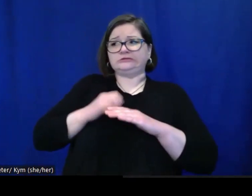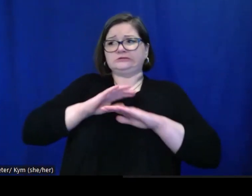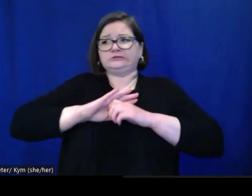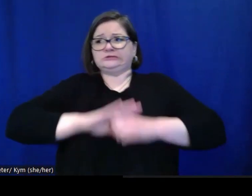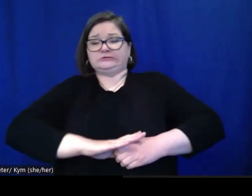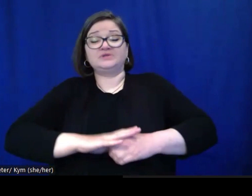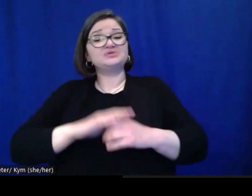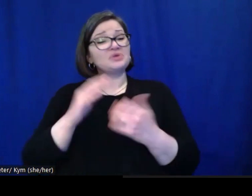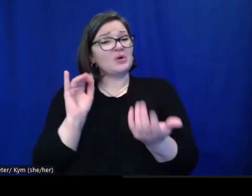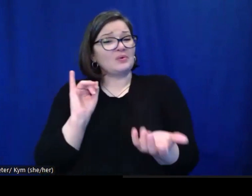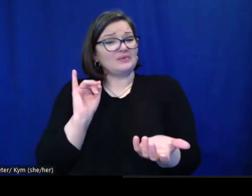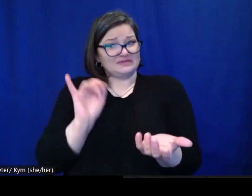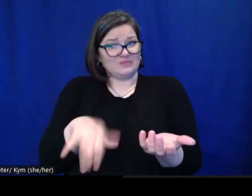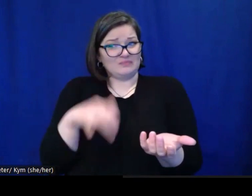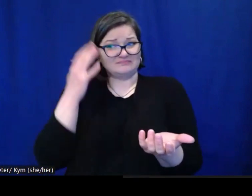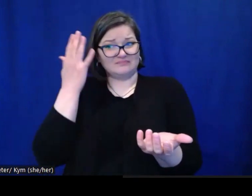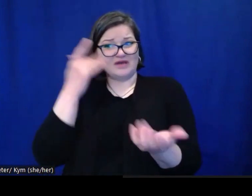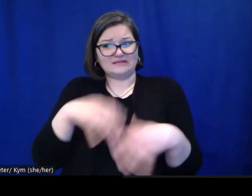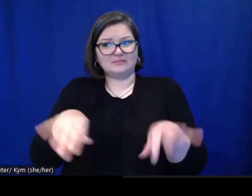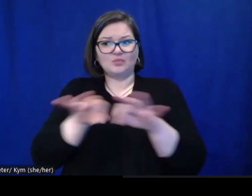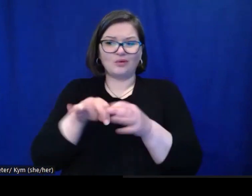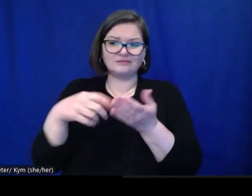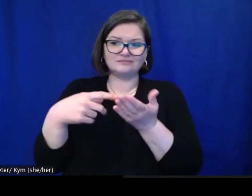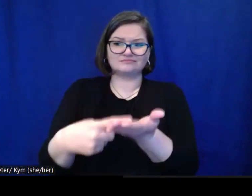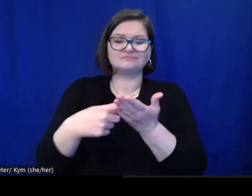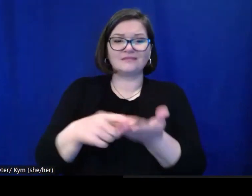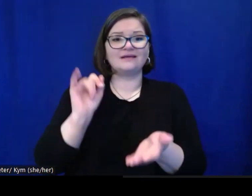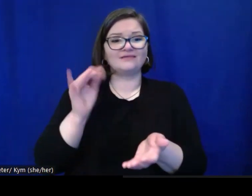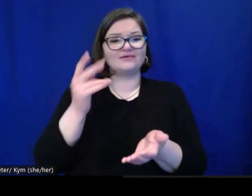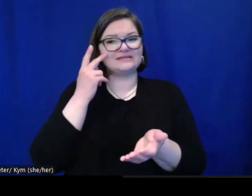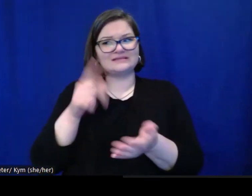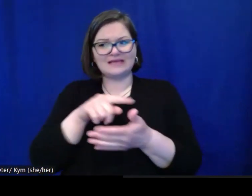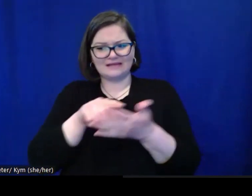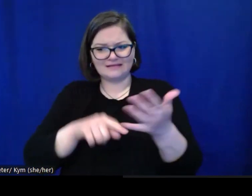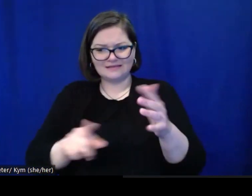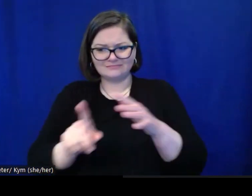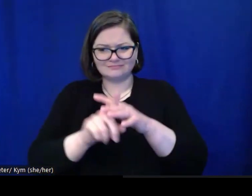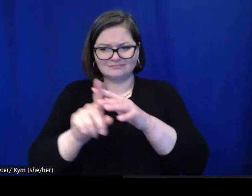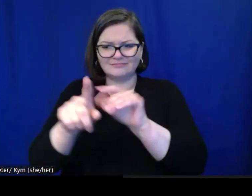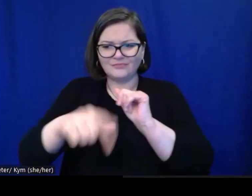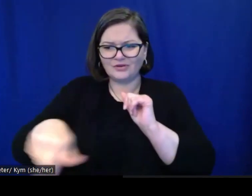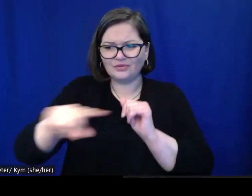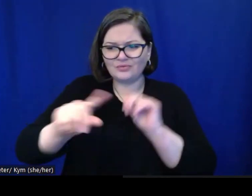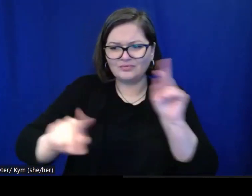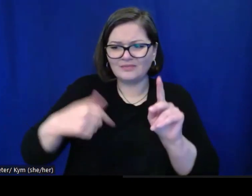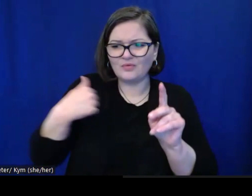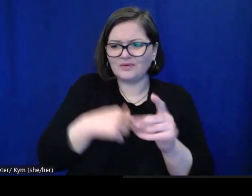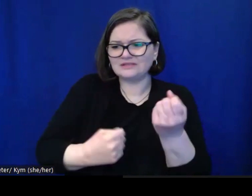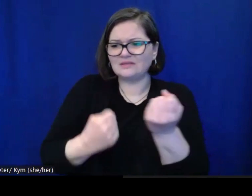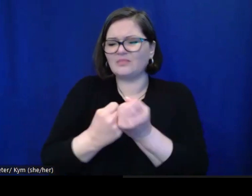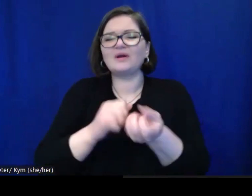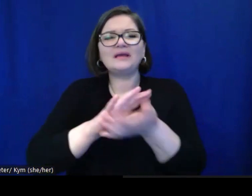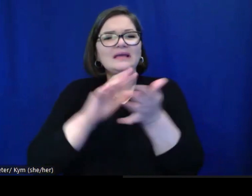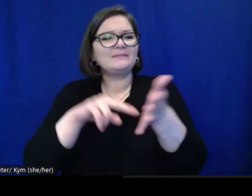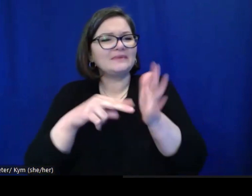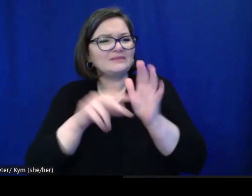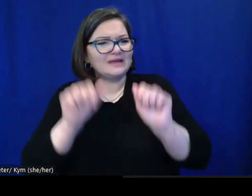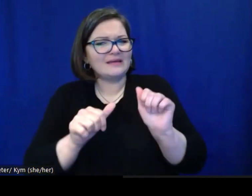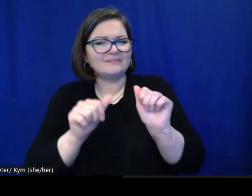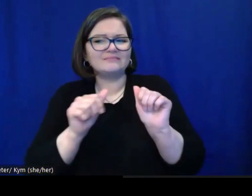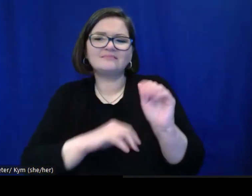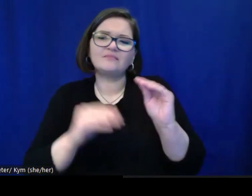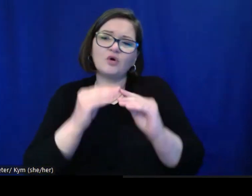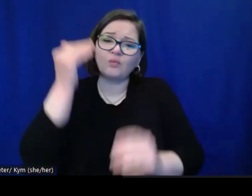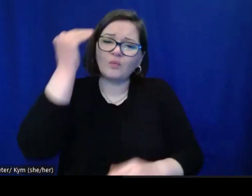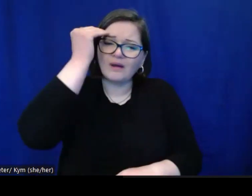when we see these things that show up in the young adults that we support, we can be a little bit more informed and